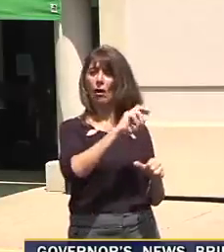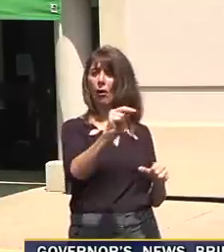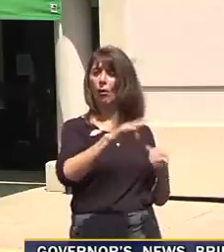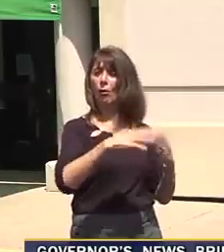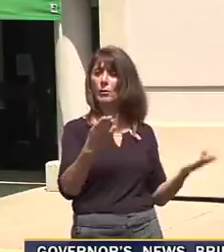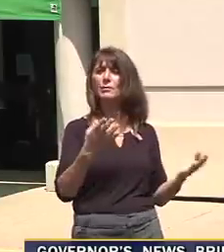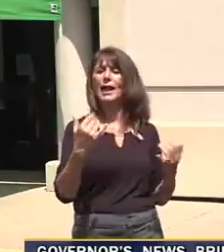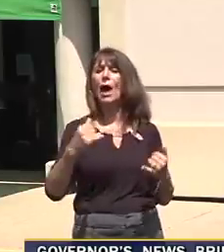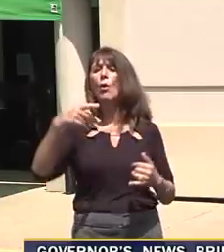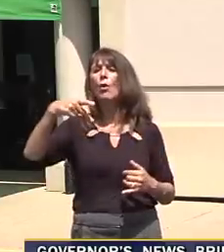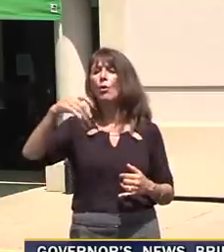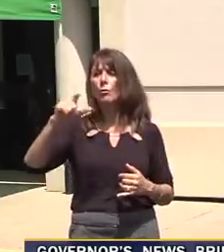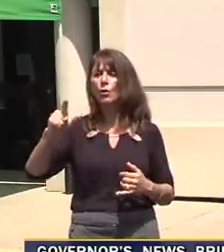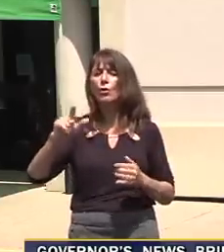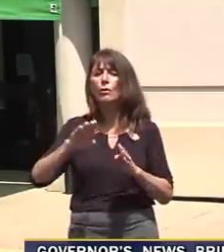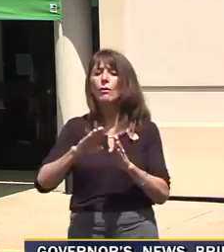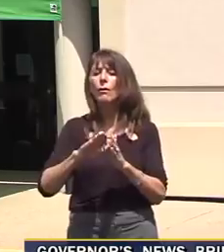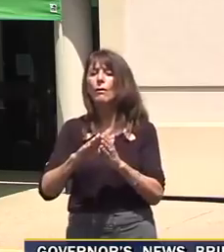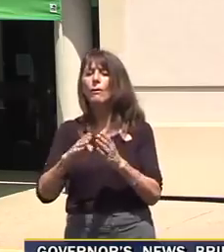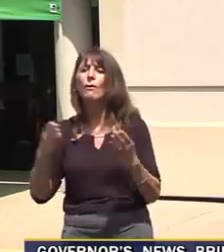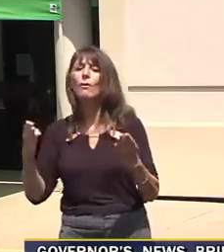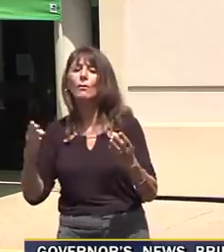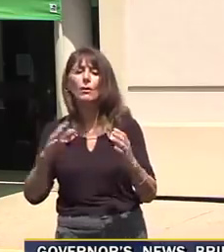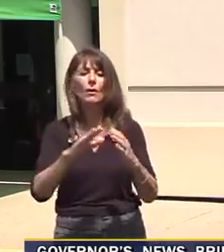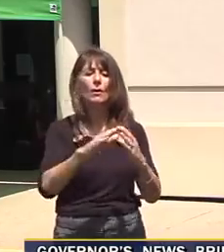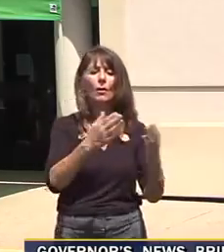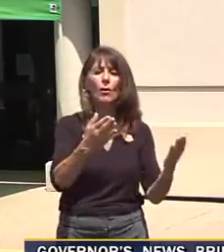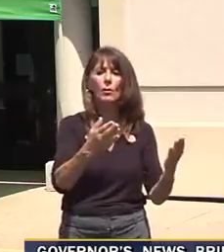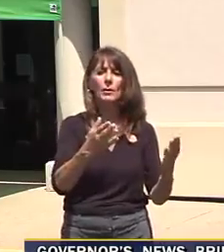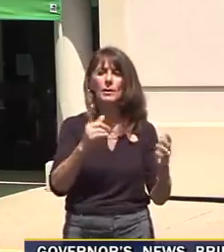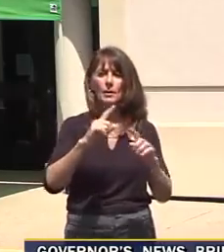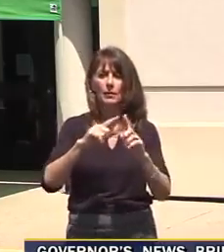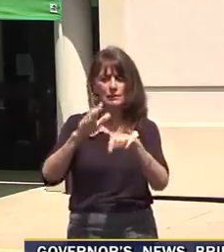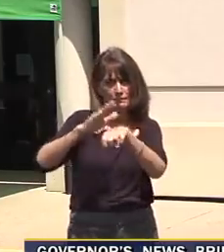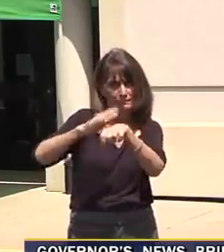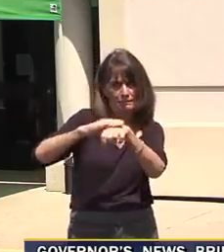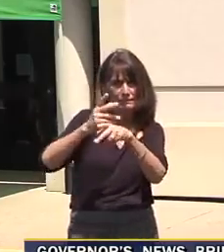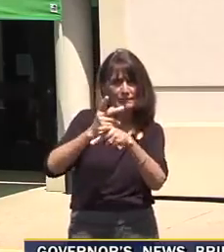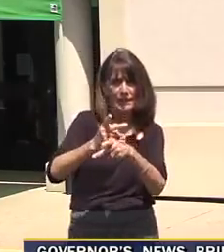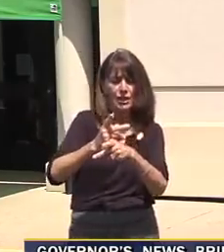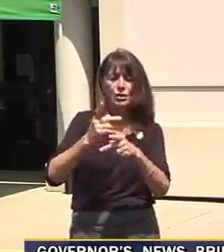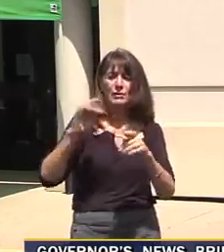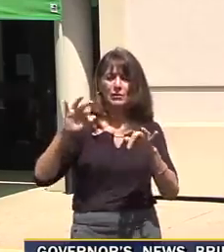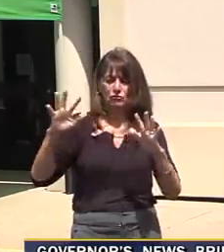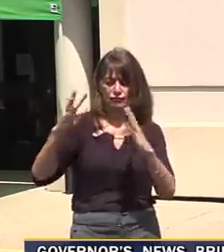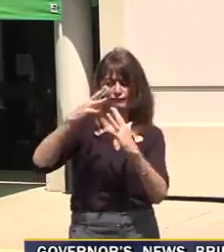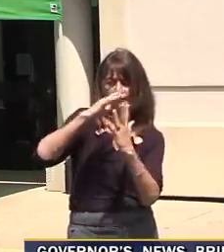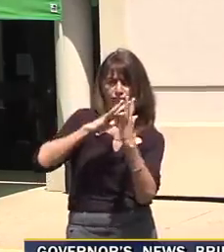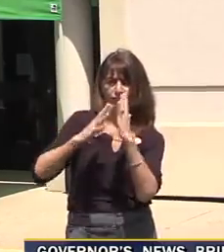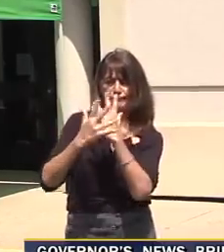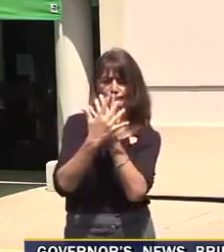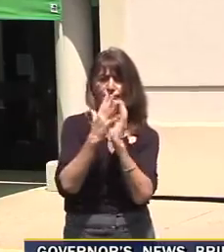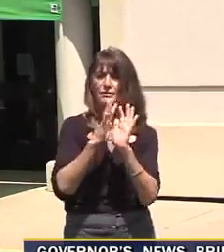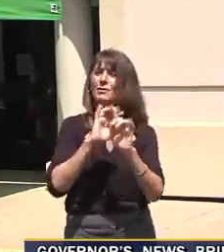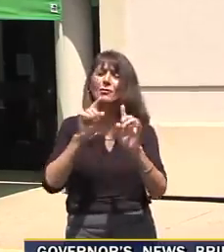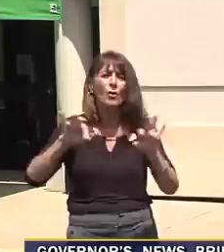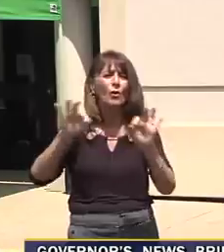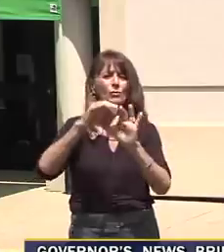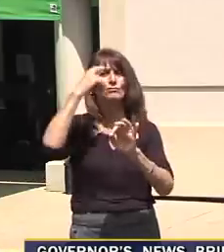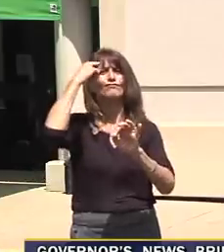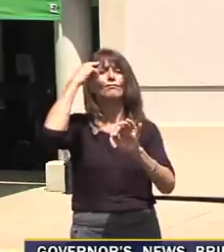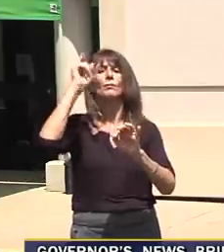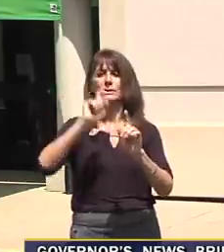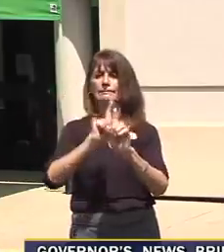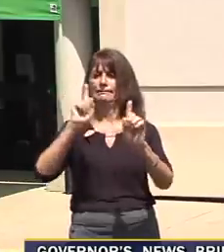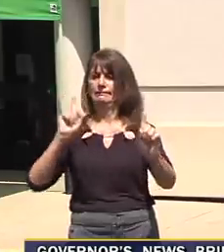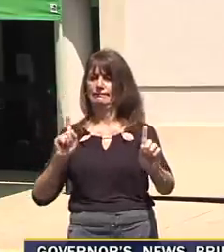are opening up. So I think it's a good time to do it. Watch out of pools. You can be close in and keep your distance. Are